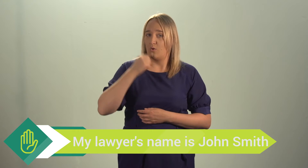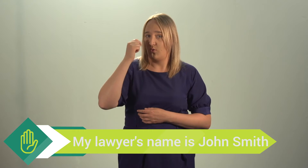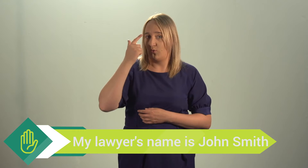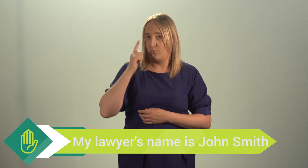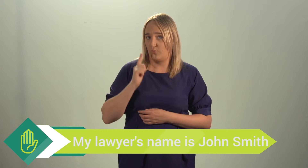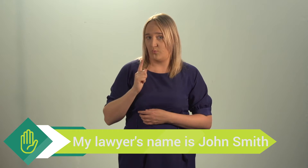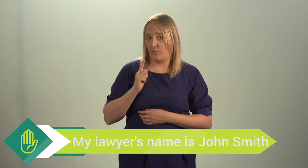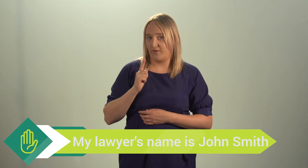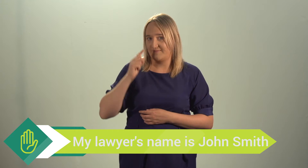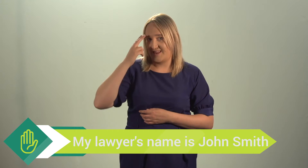My lawyer's name